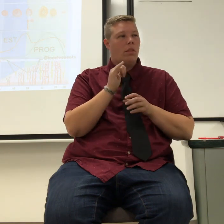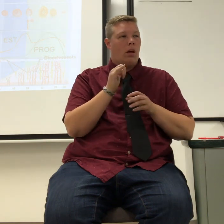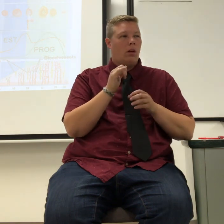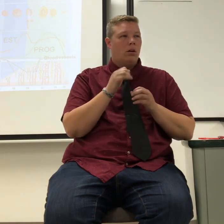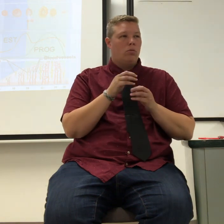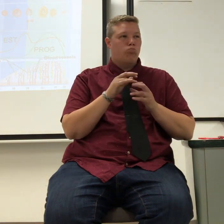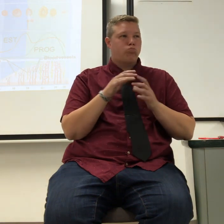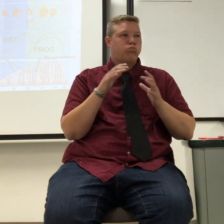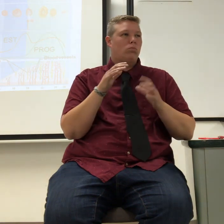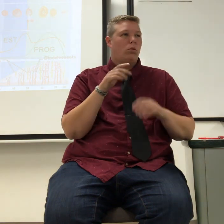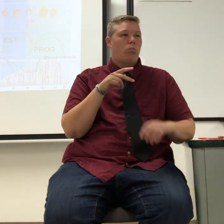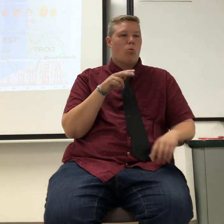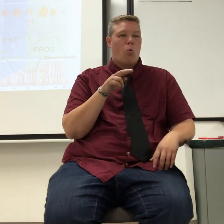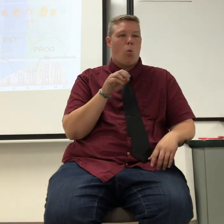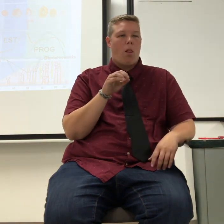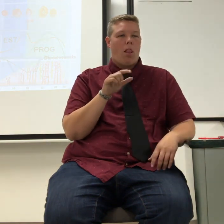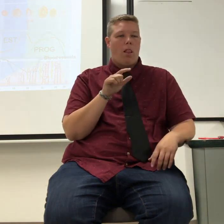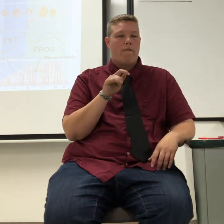cause.